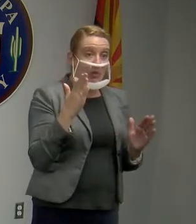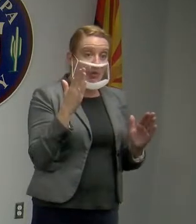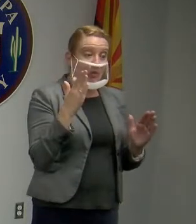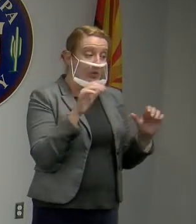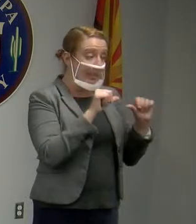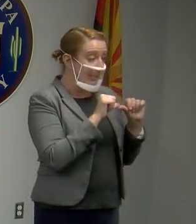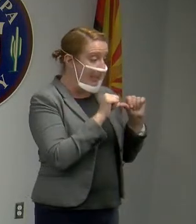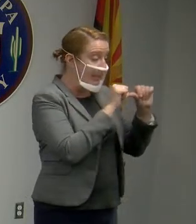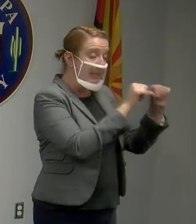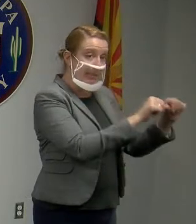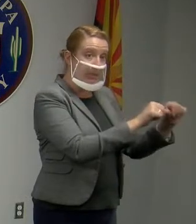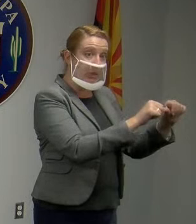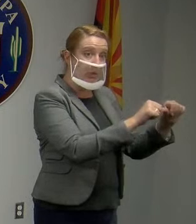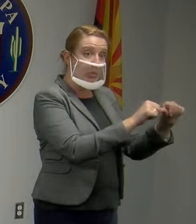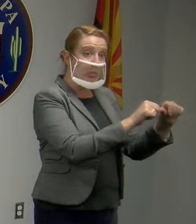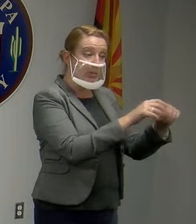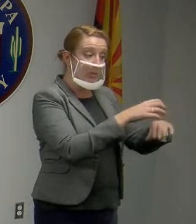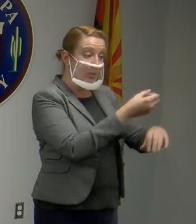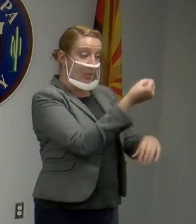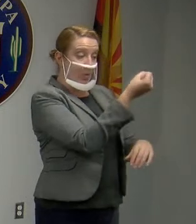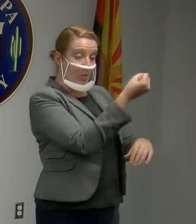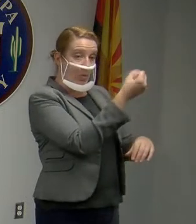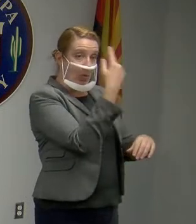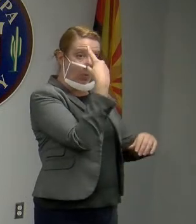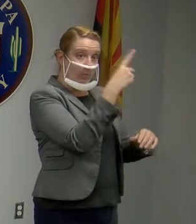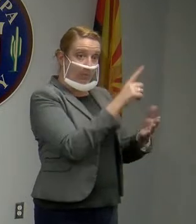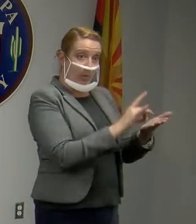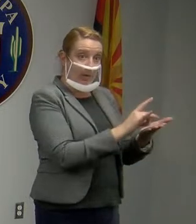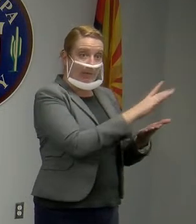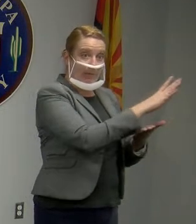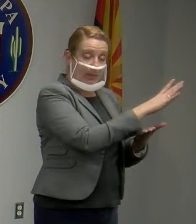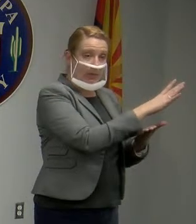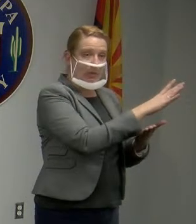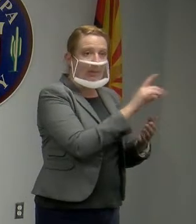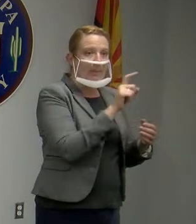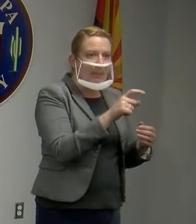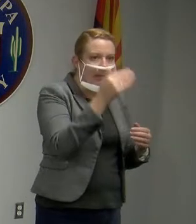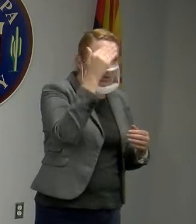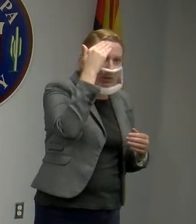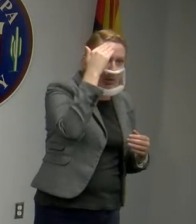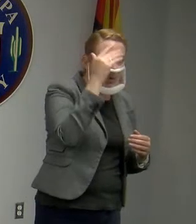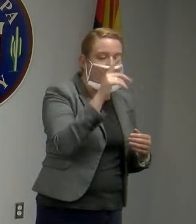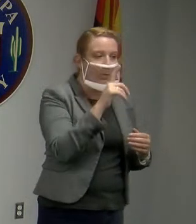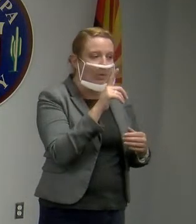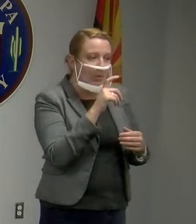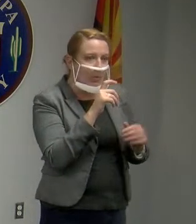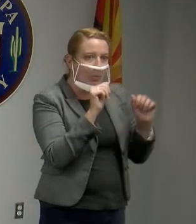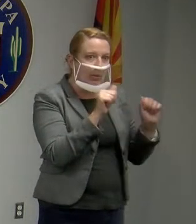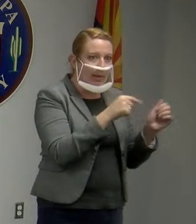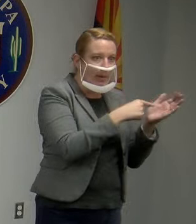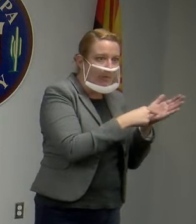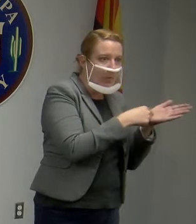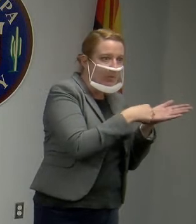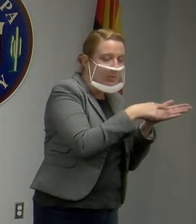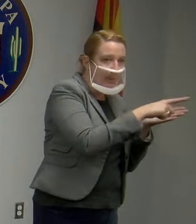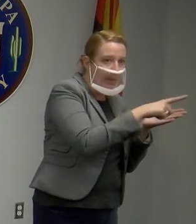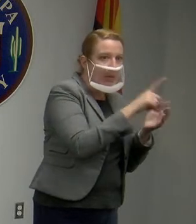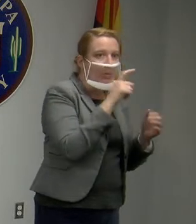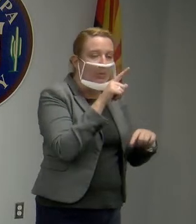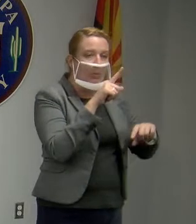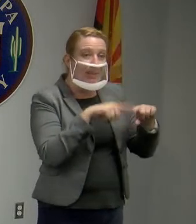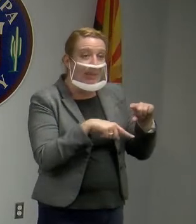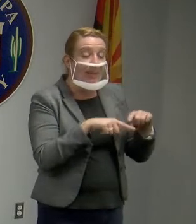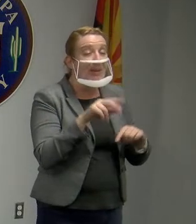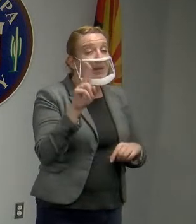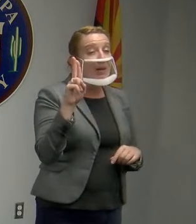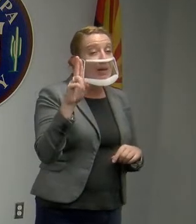who's not able to pay their rents, especially with the reduction anticipated in unemployment insurance at the end of this month. So I foresee this